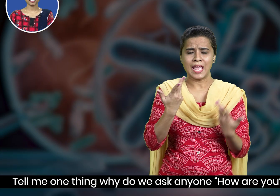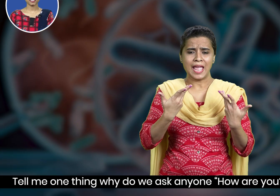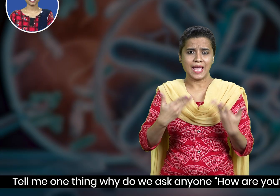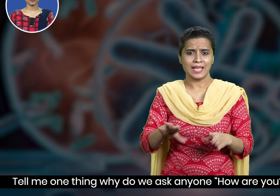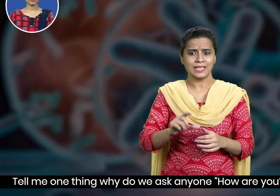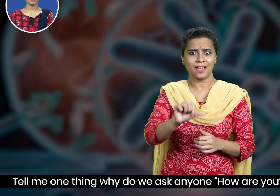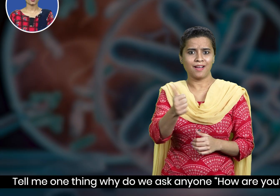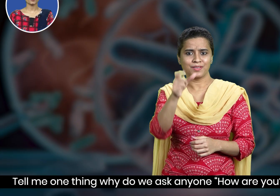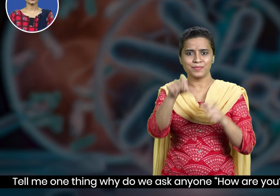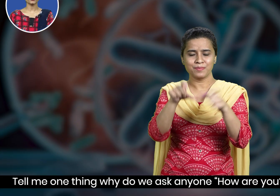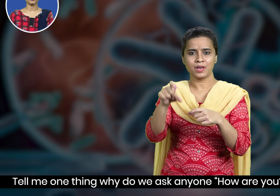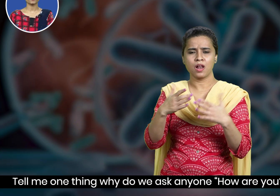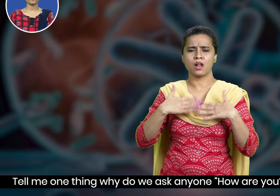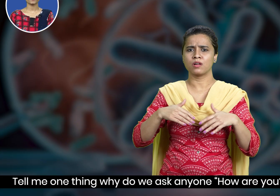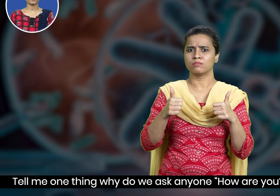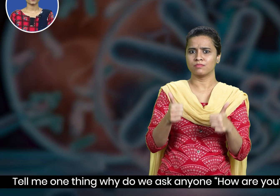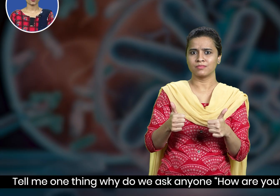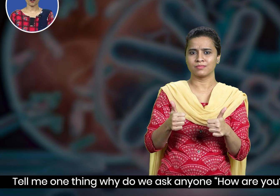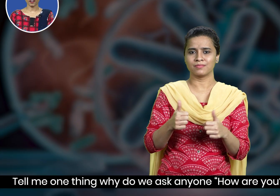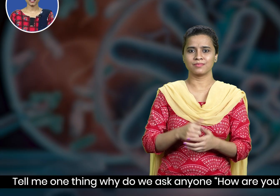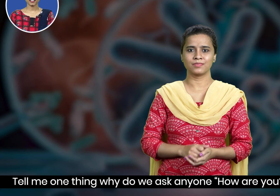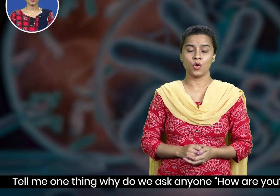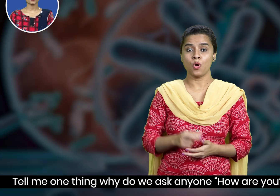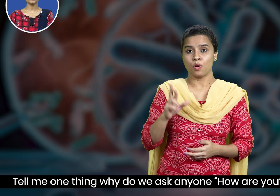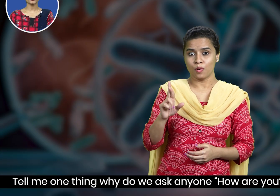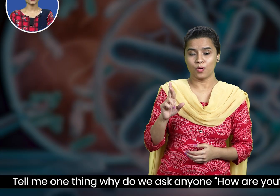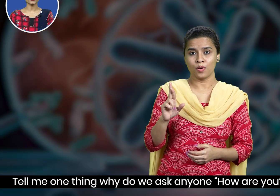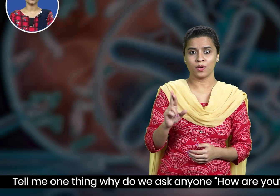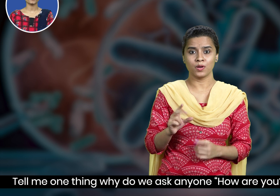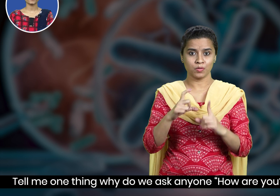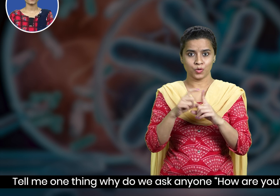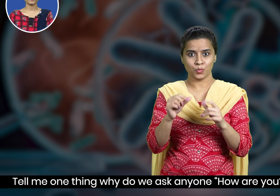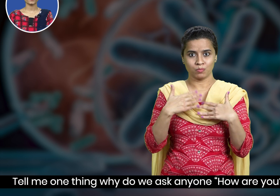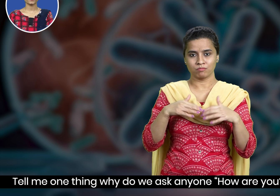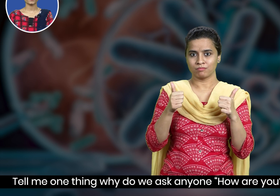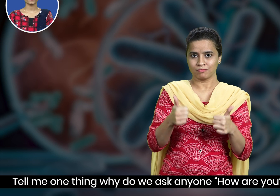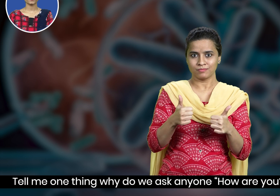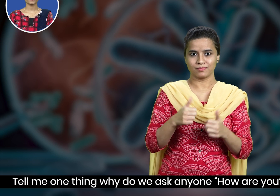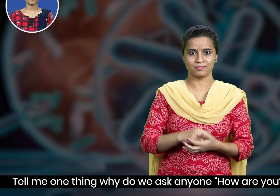anyone, how are you? Or how do you do?